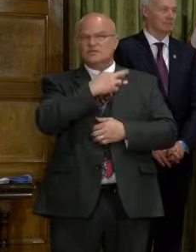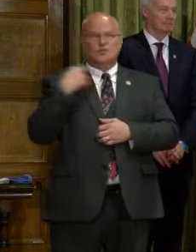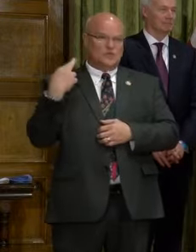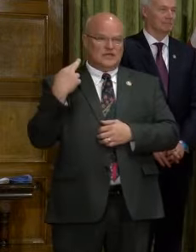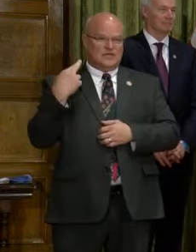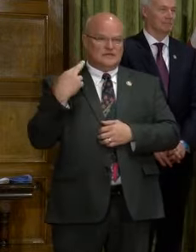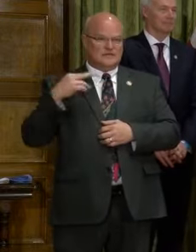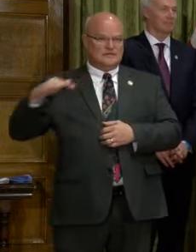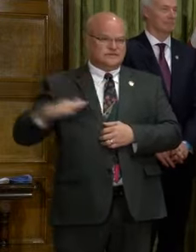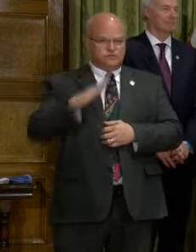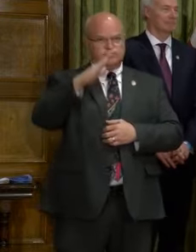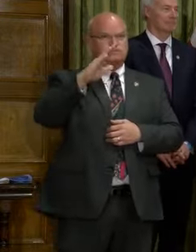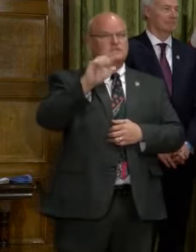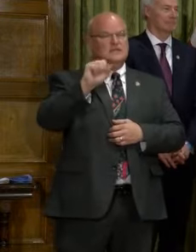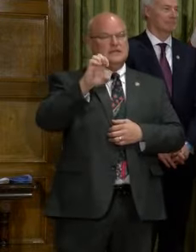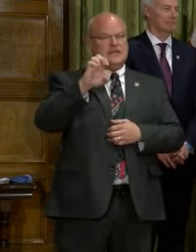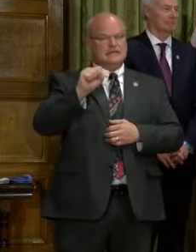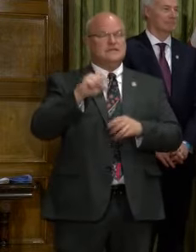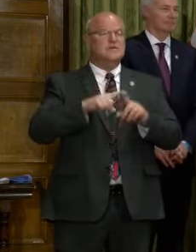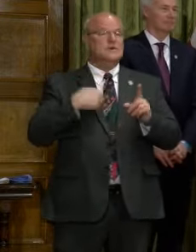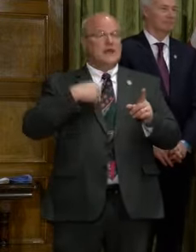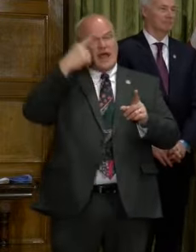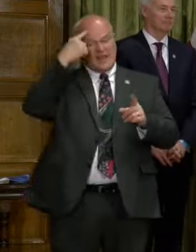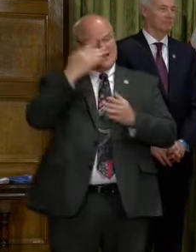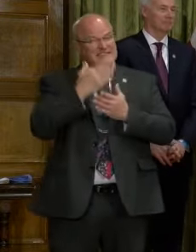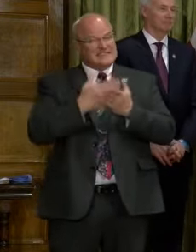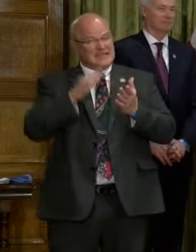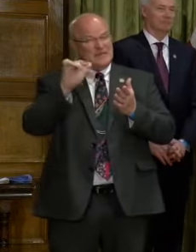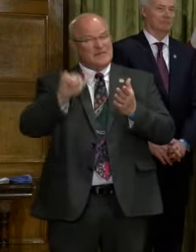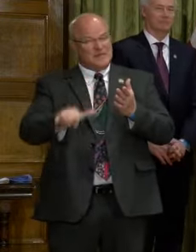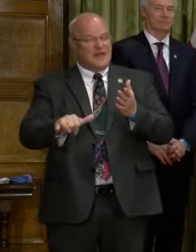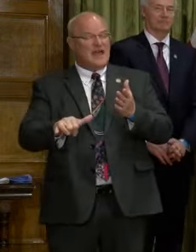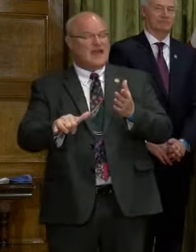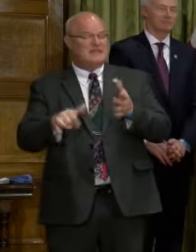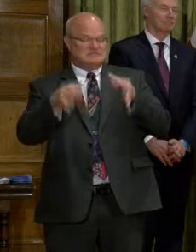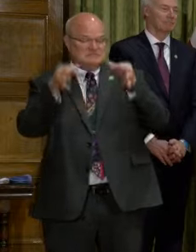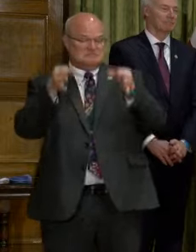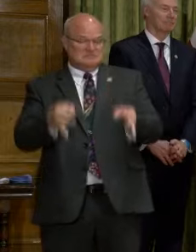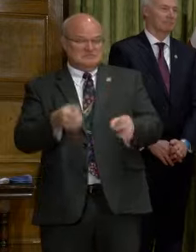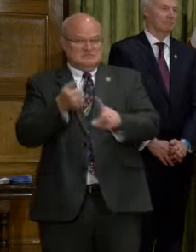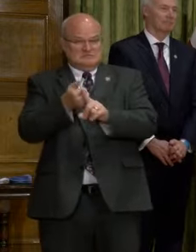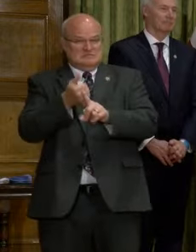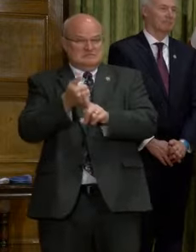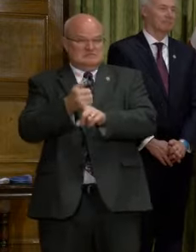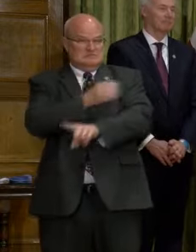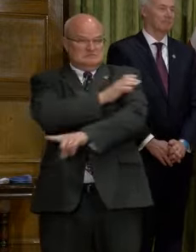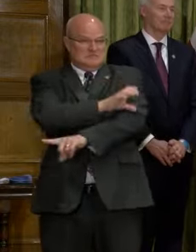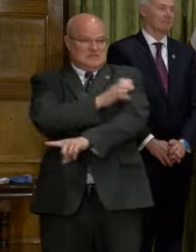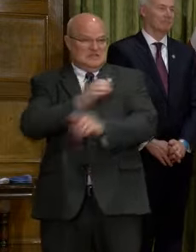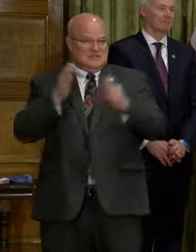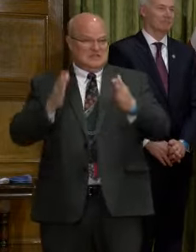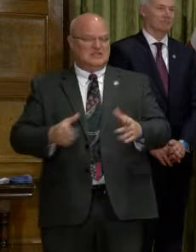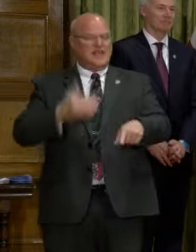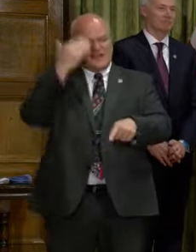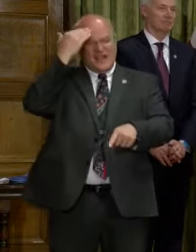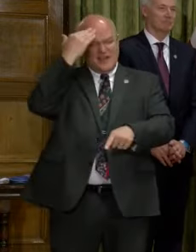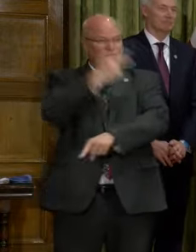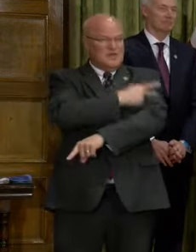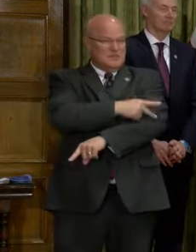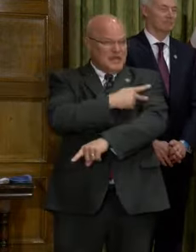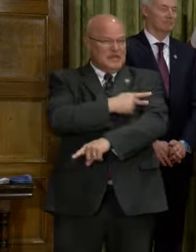of a resurgence in cases. But I think some of that is a judgment call with the clinicians, and they know their patients and they